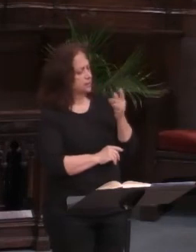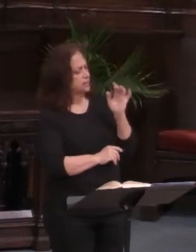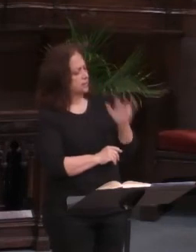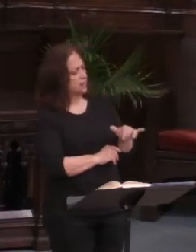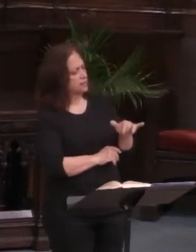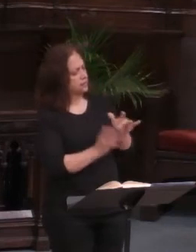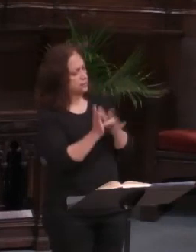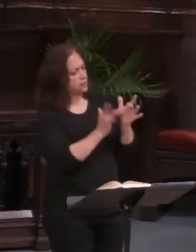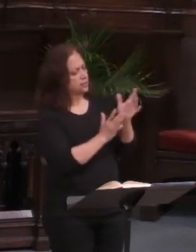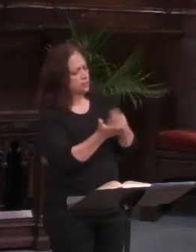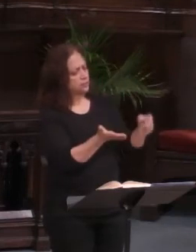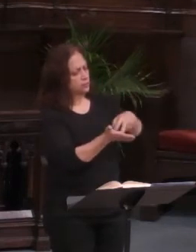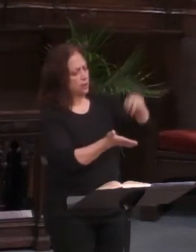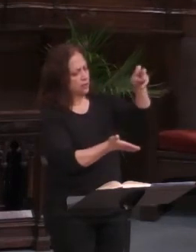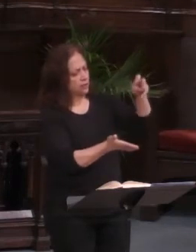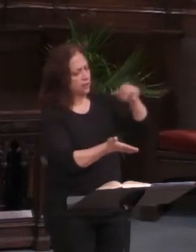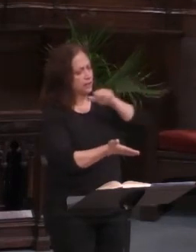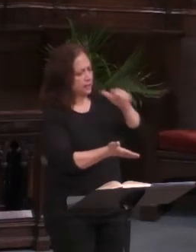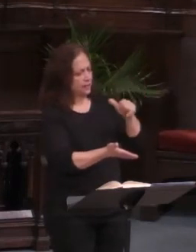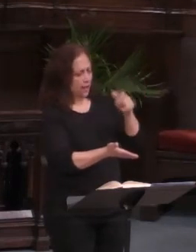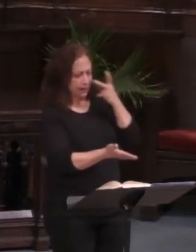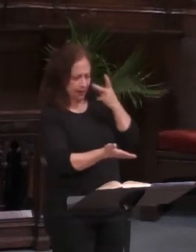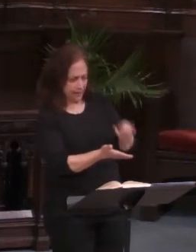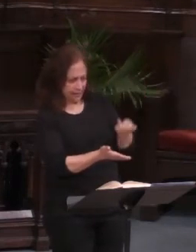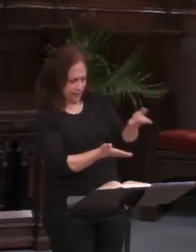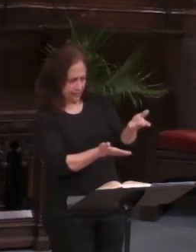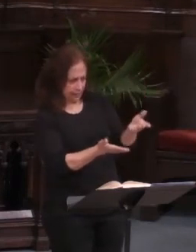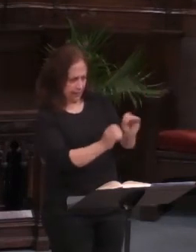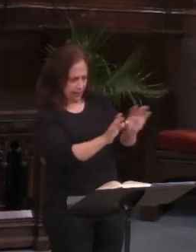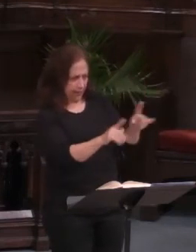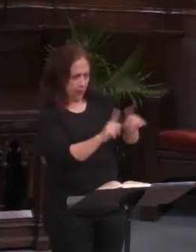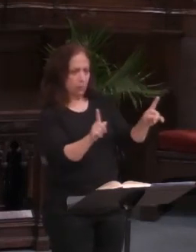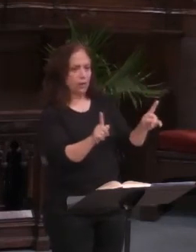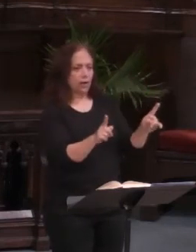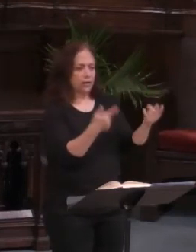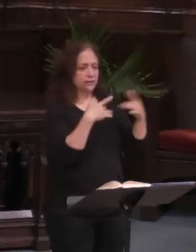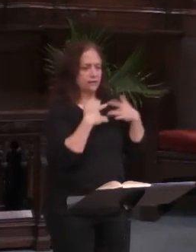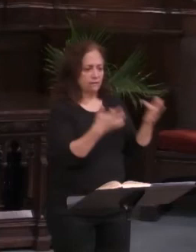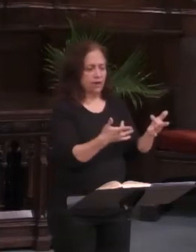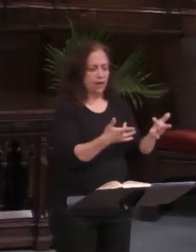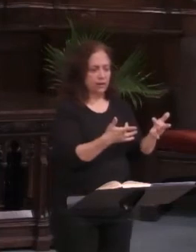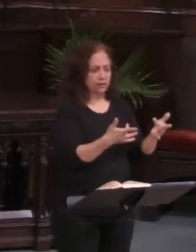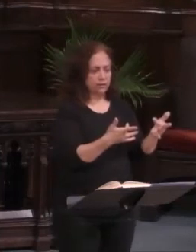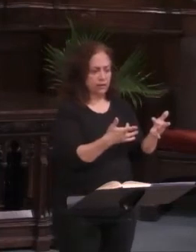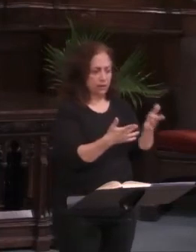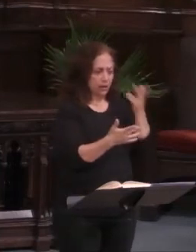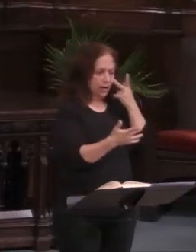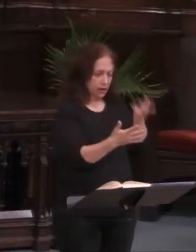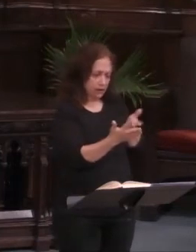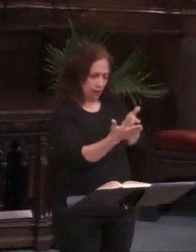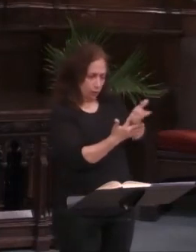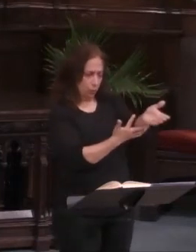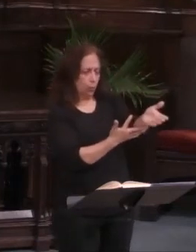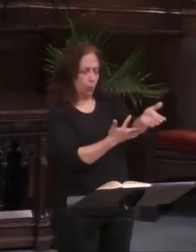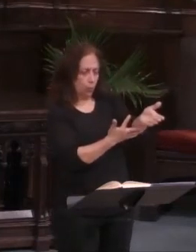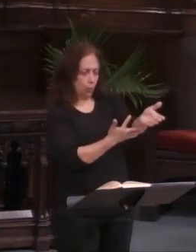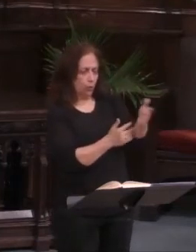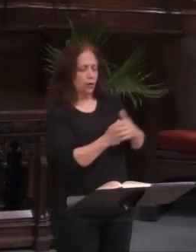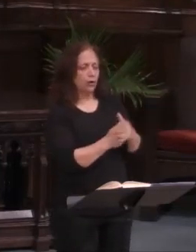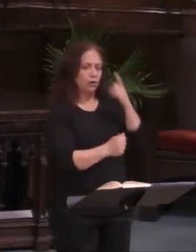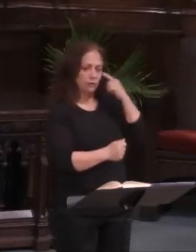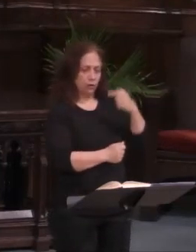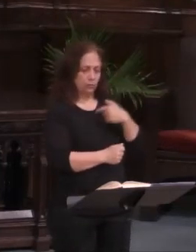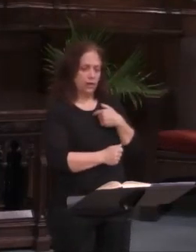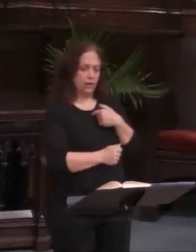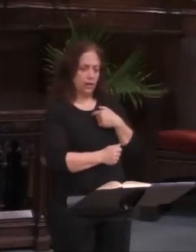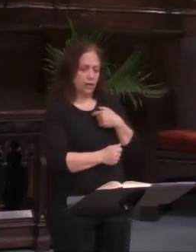not so much an event I look at, but an event I look through. For me,